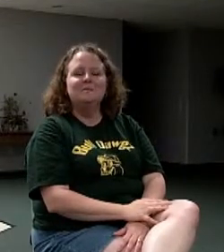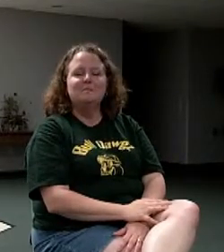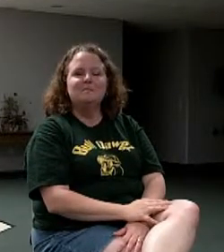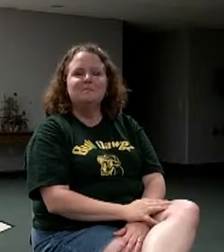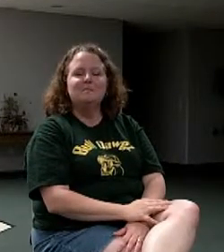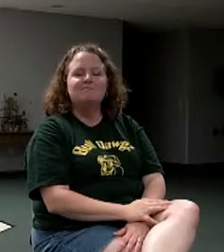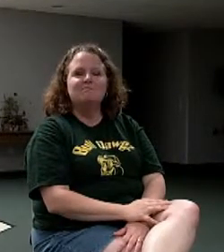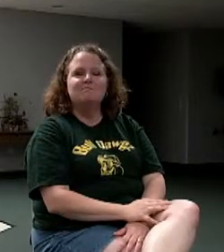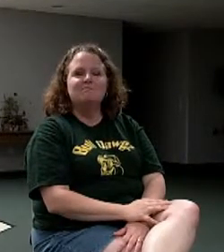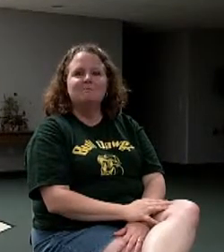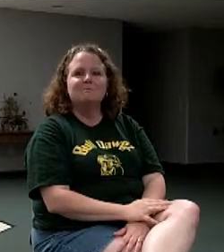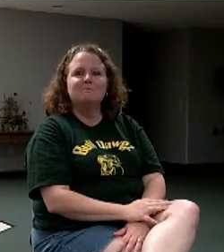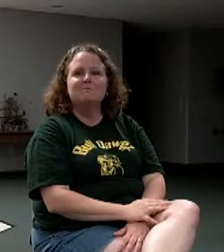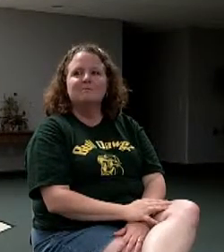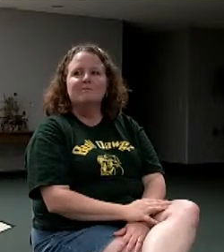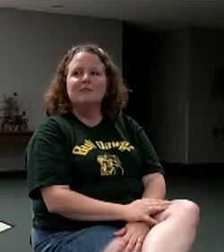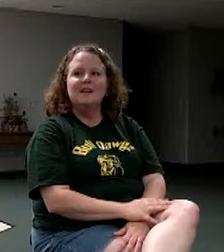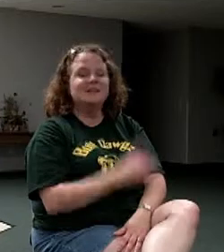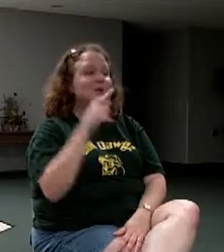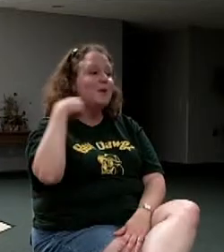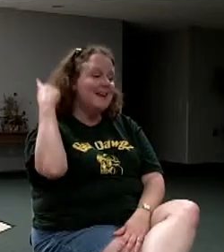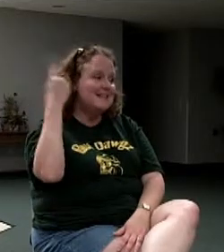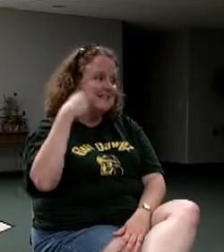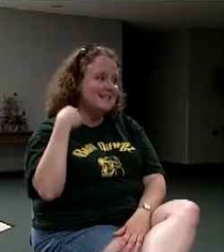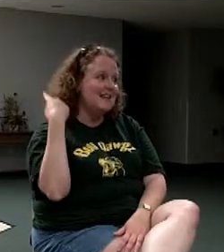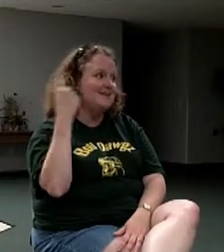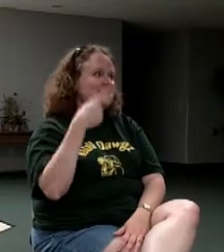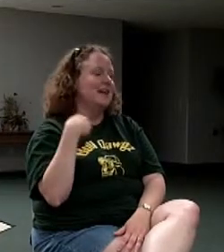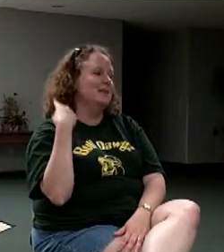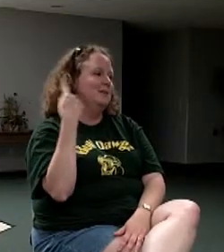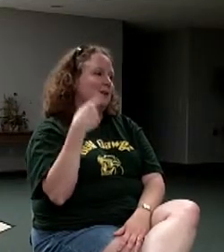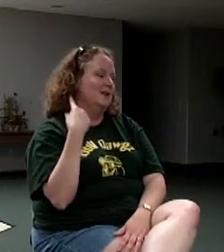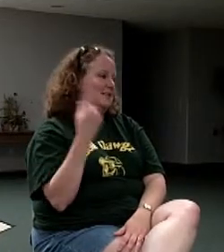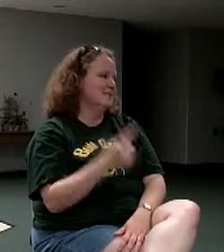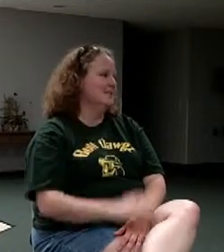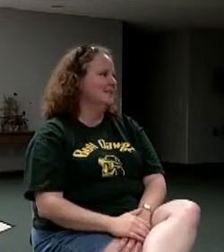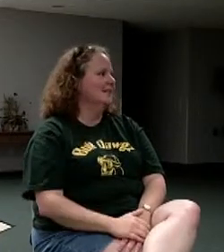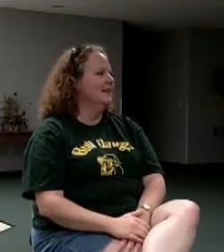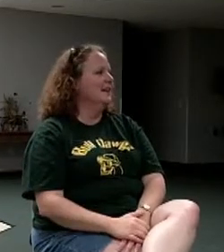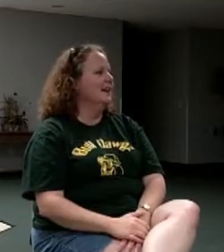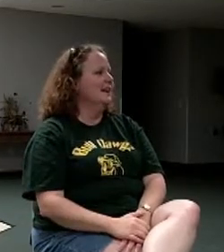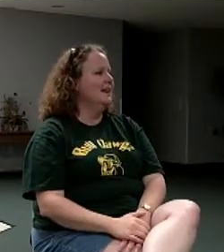Or crazy. Yes, crazy is another sign that we learned.